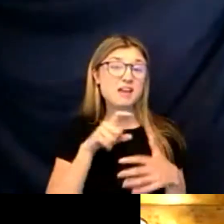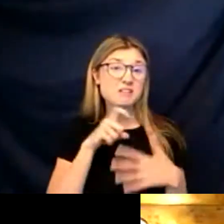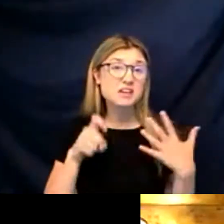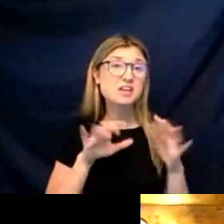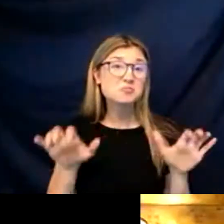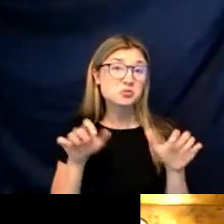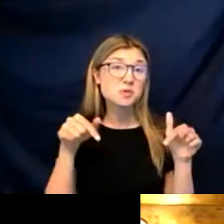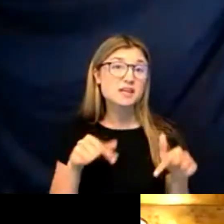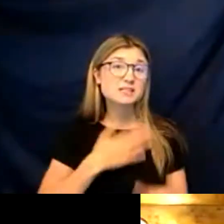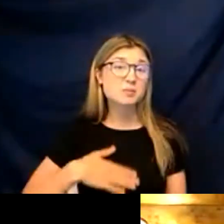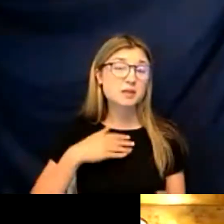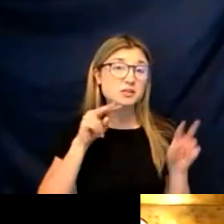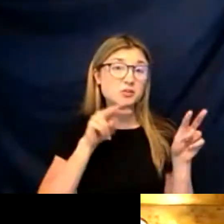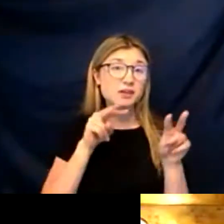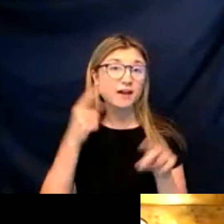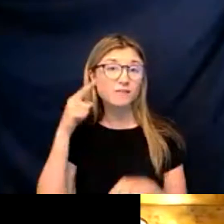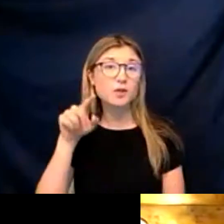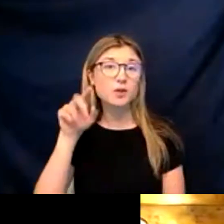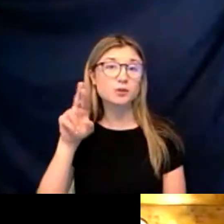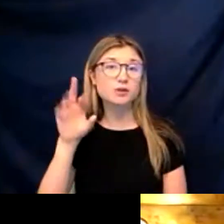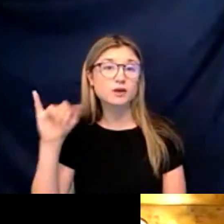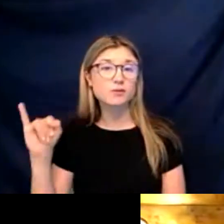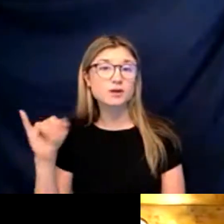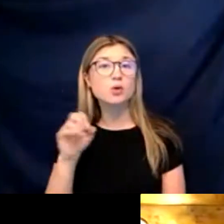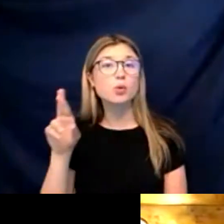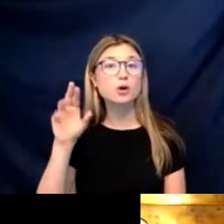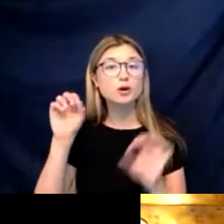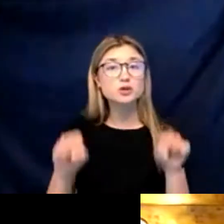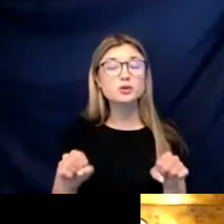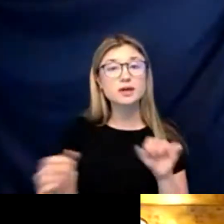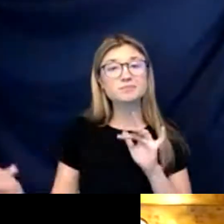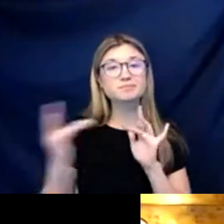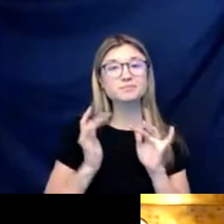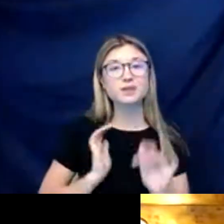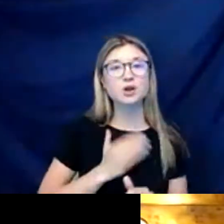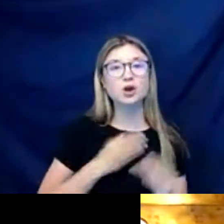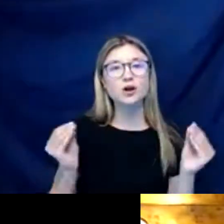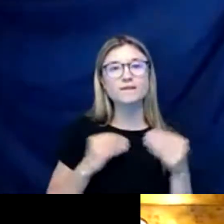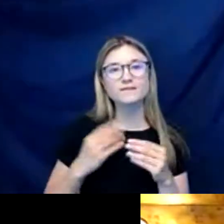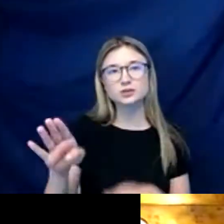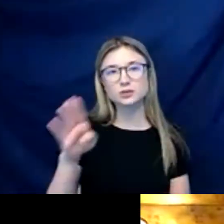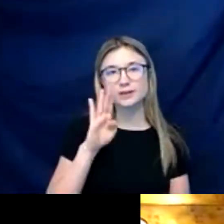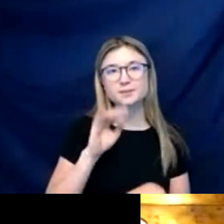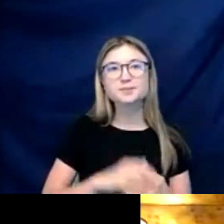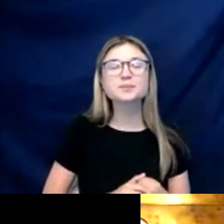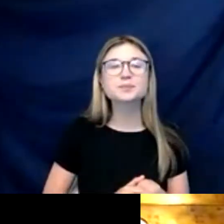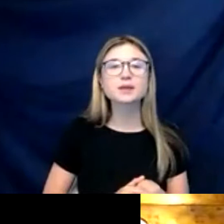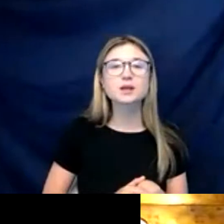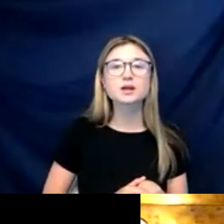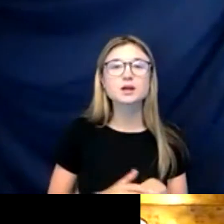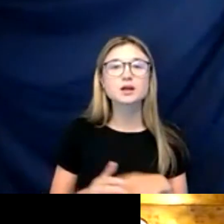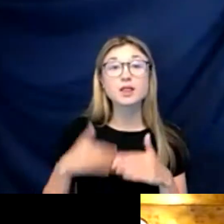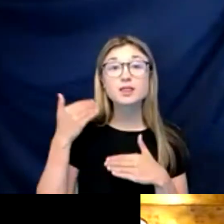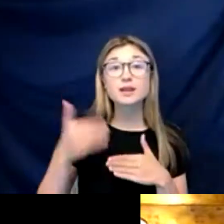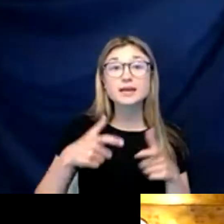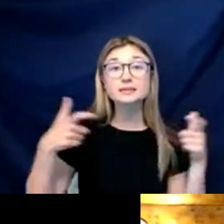on the lookout for their request for information, or you can reach out directly to our office. The next big initiative